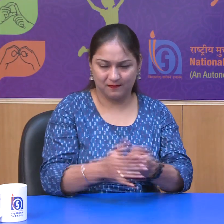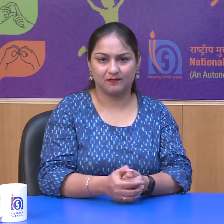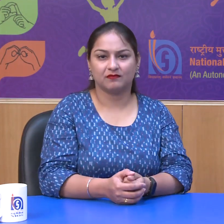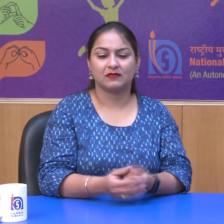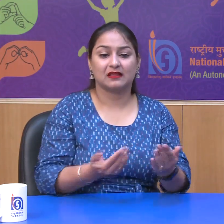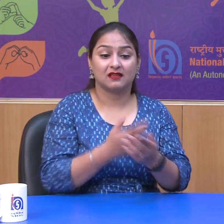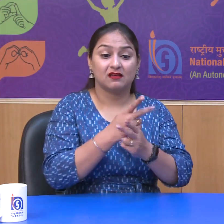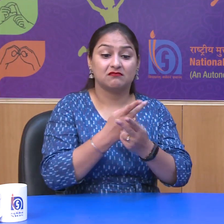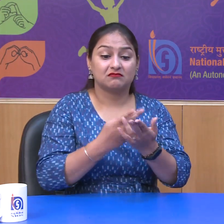insecticides,